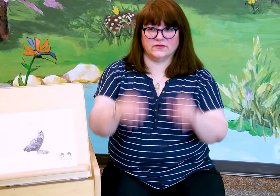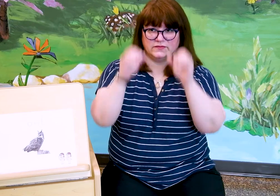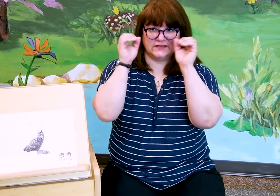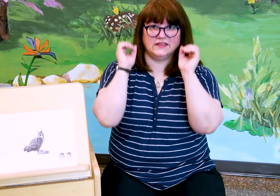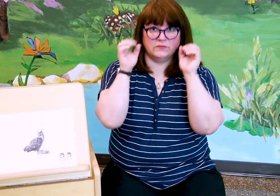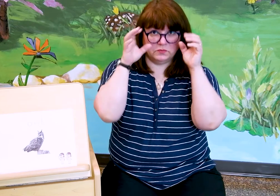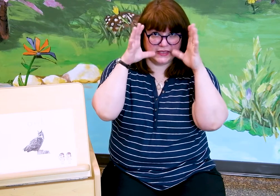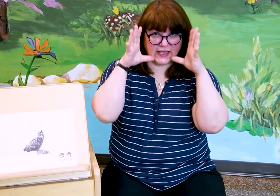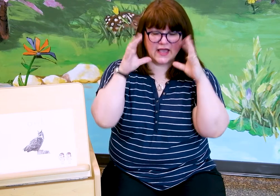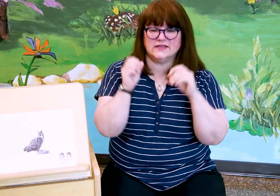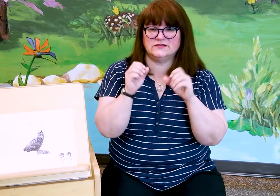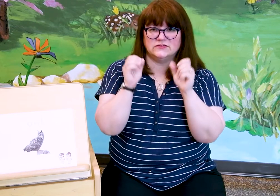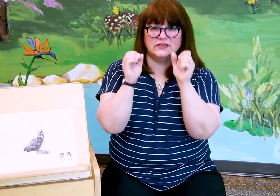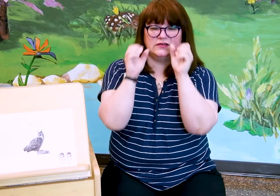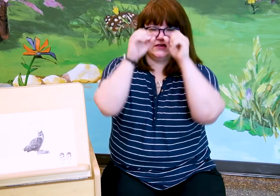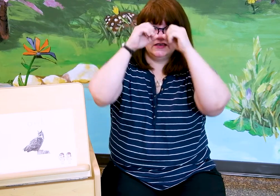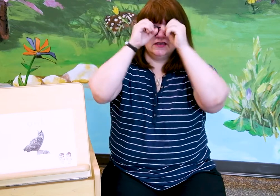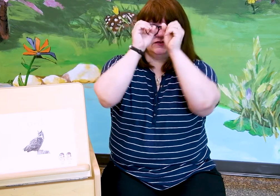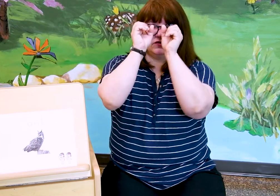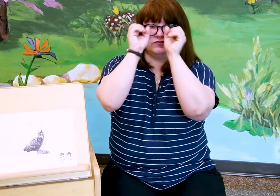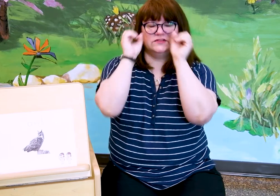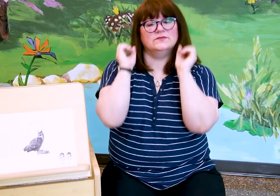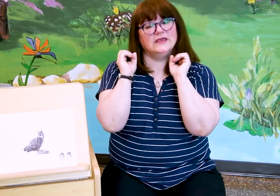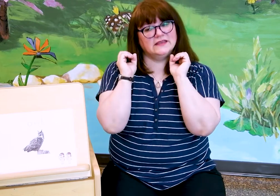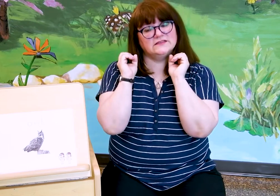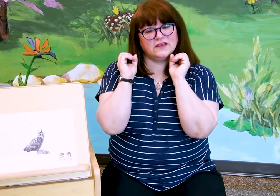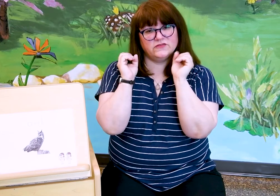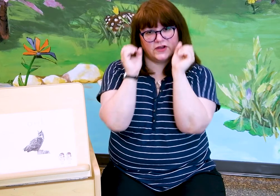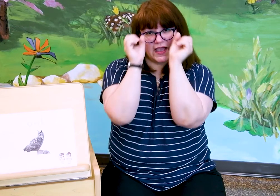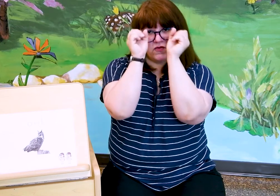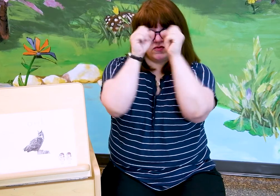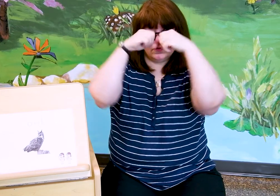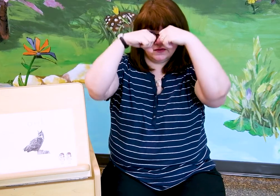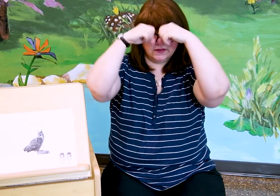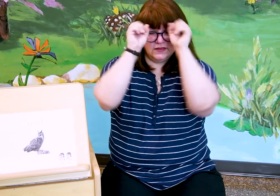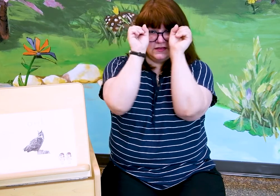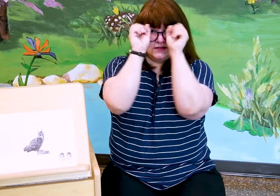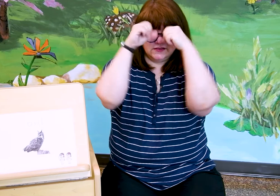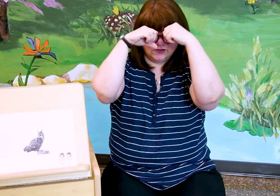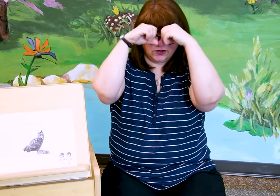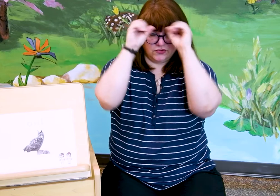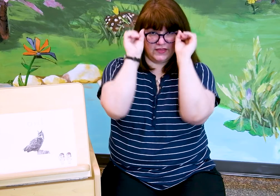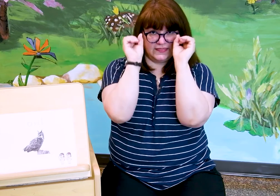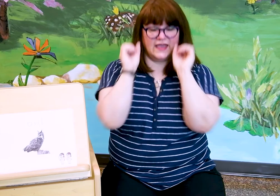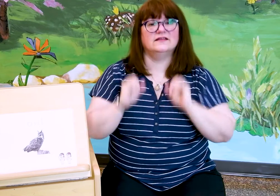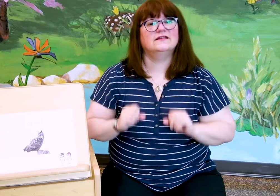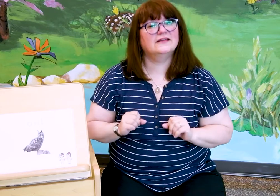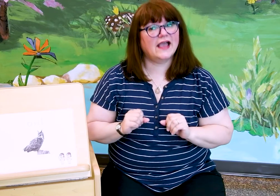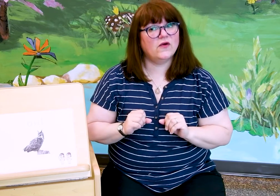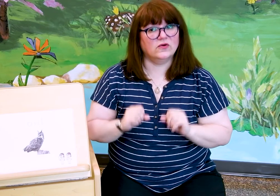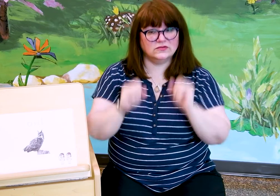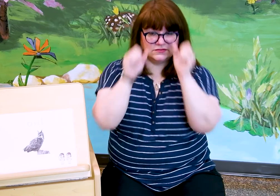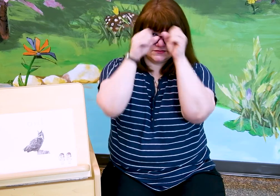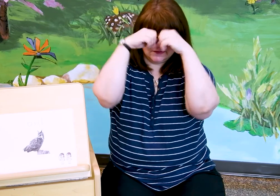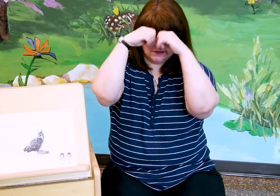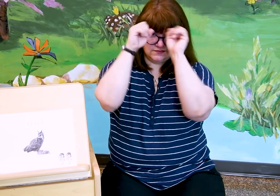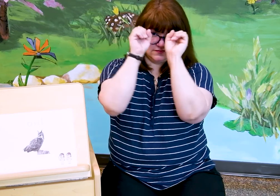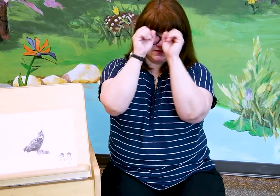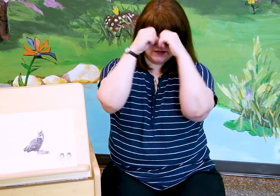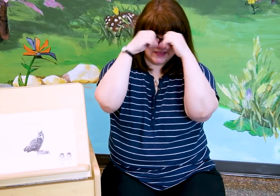because they have big eyes, right? So to make a sign for an owl, you're gonna go like that. Owl,